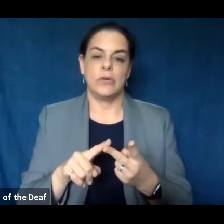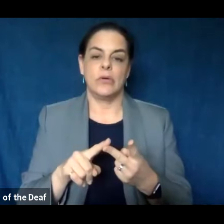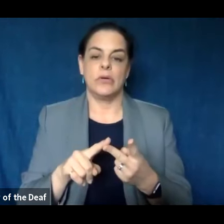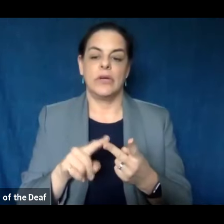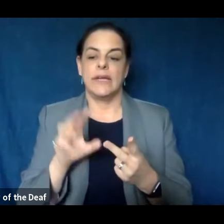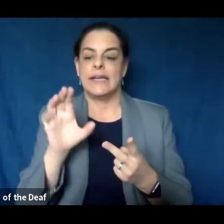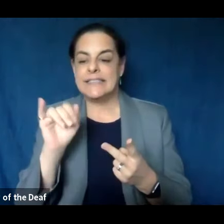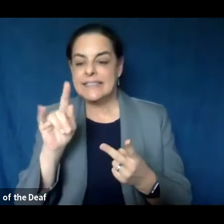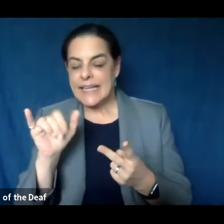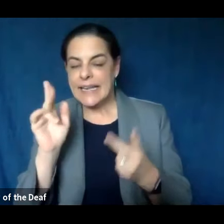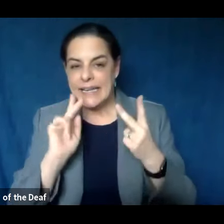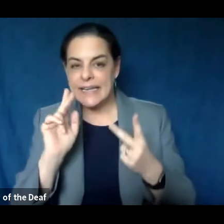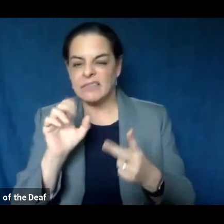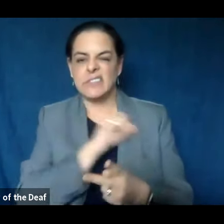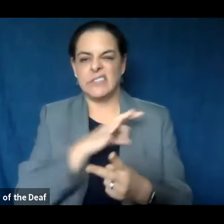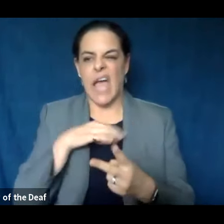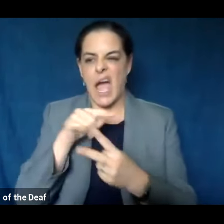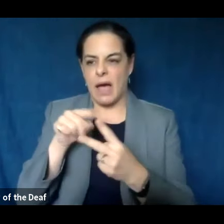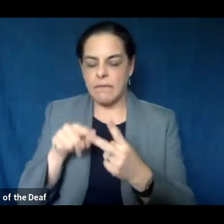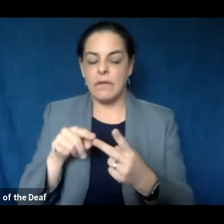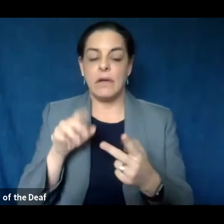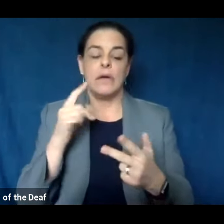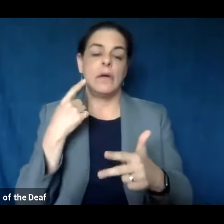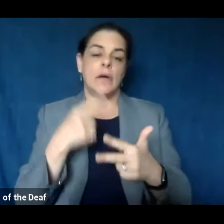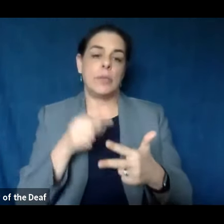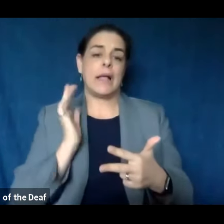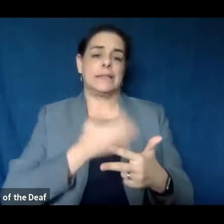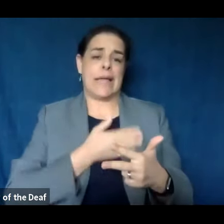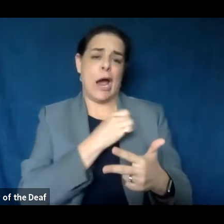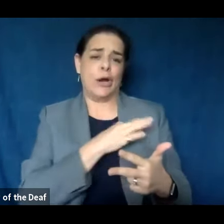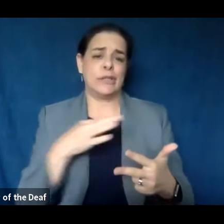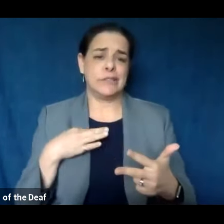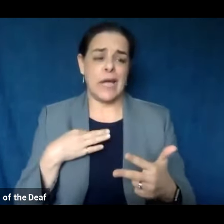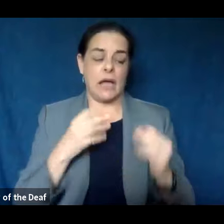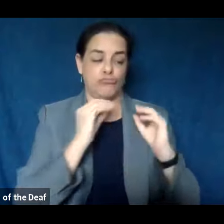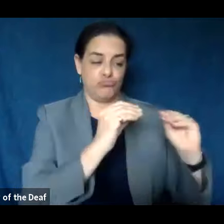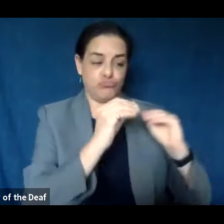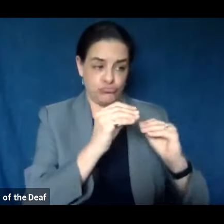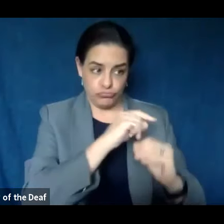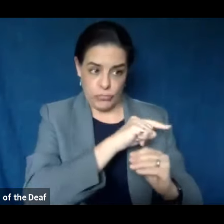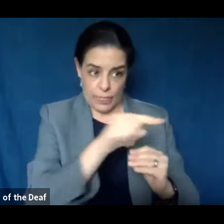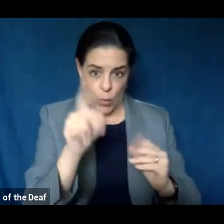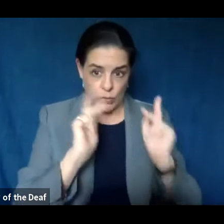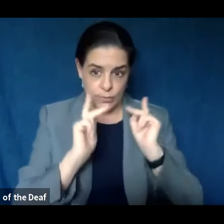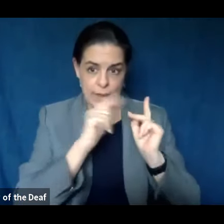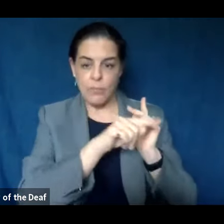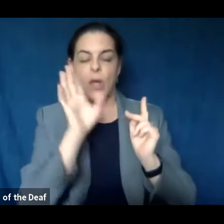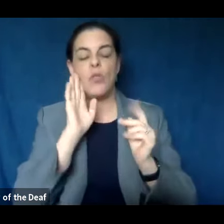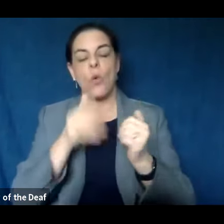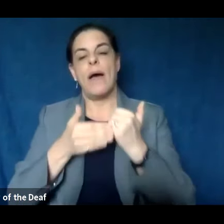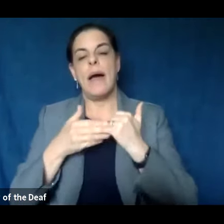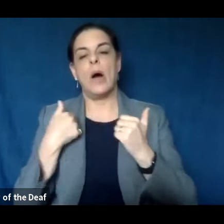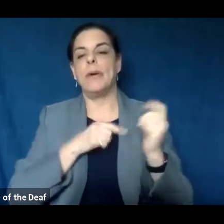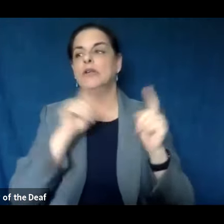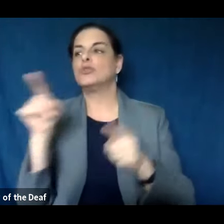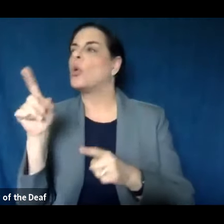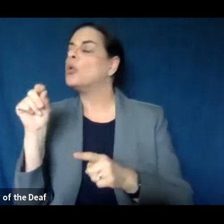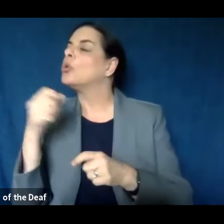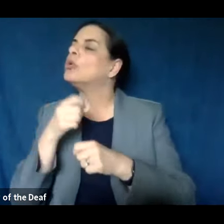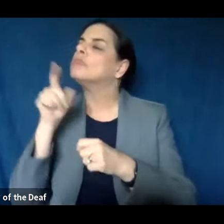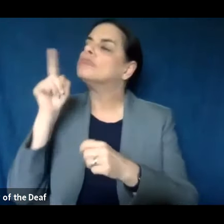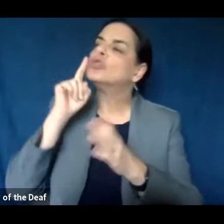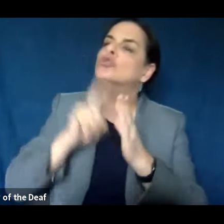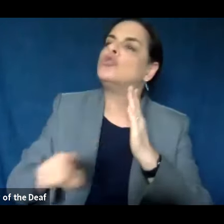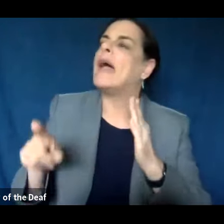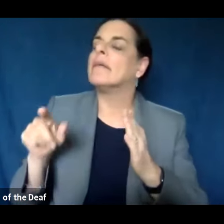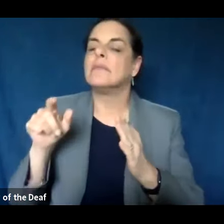city staff, as well as our staff, who will be educated and be helping us do those compliance checks if needed. It's